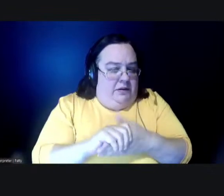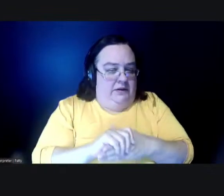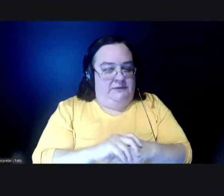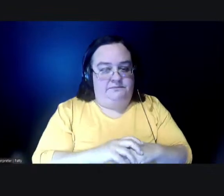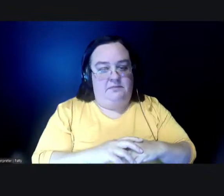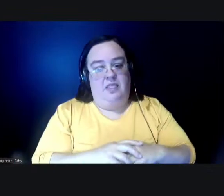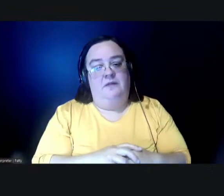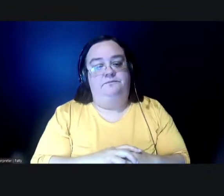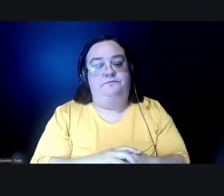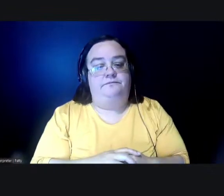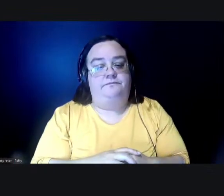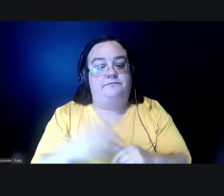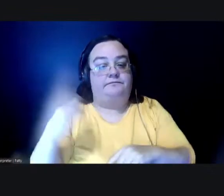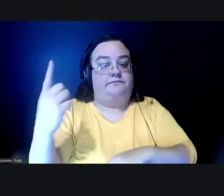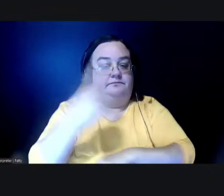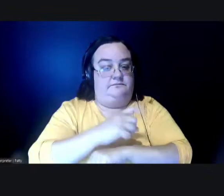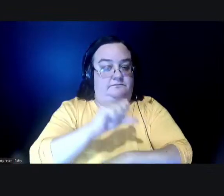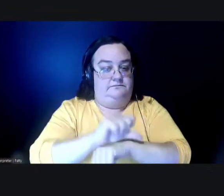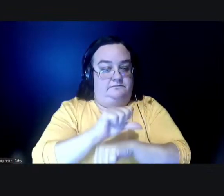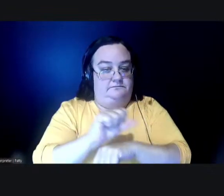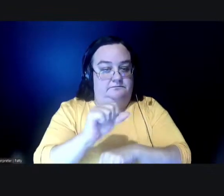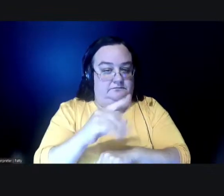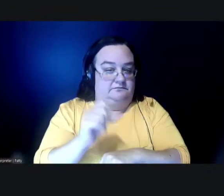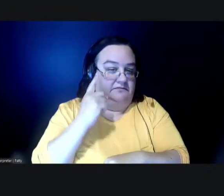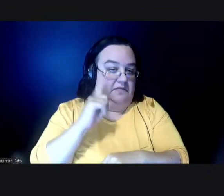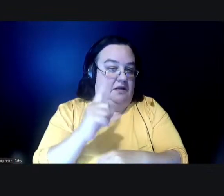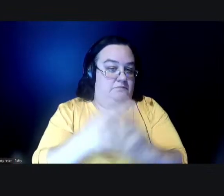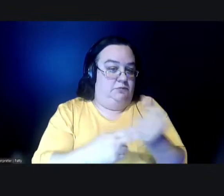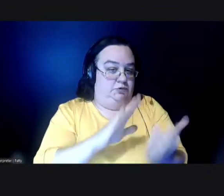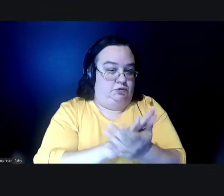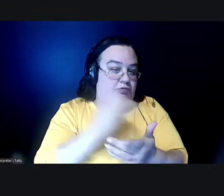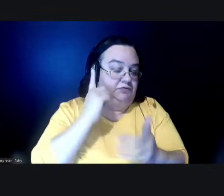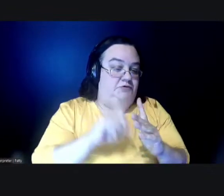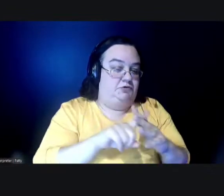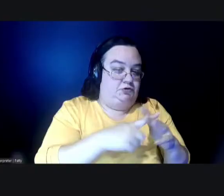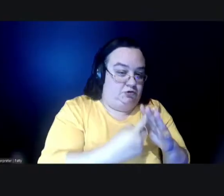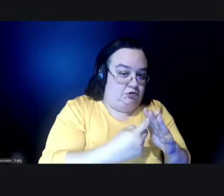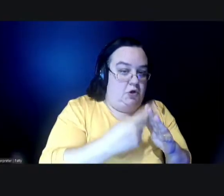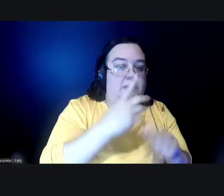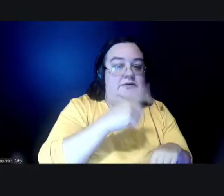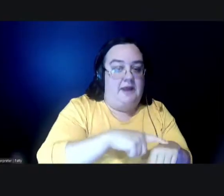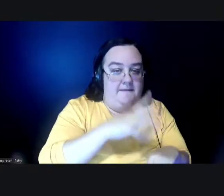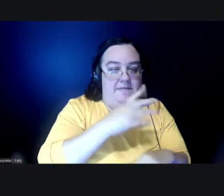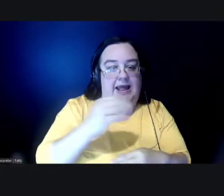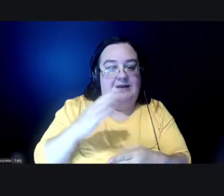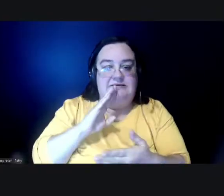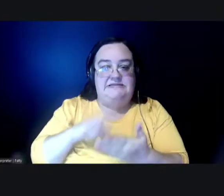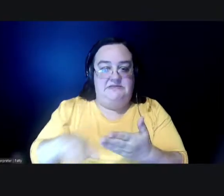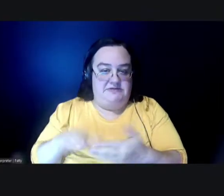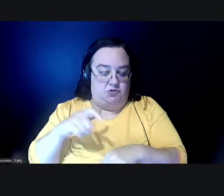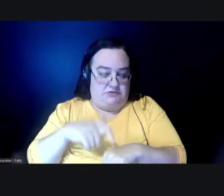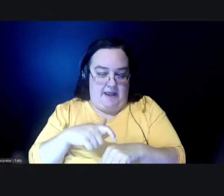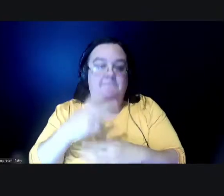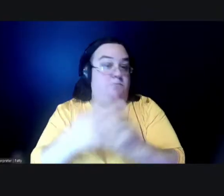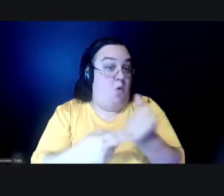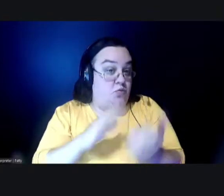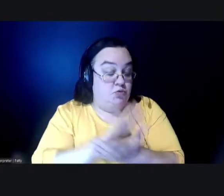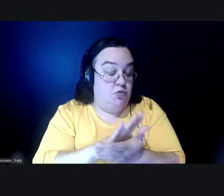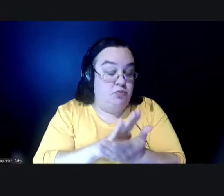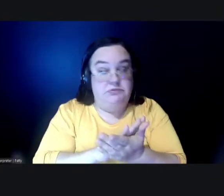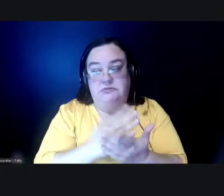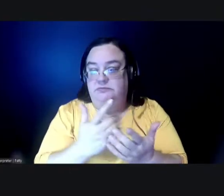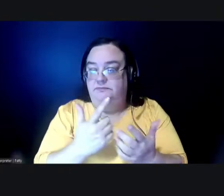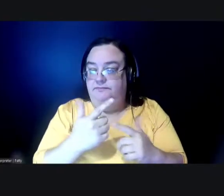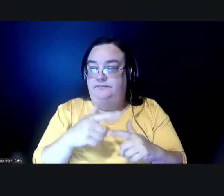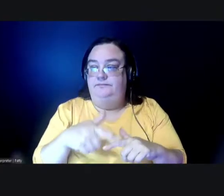work shifts have been assigned to both the schools for start and dismissal times, both schools, pending,